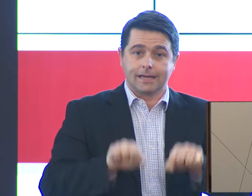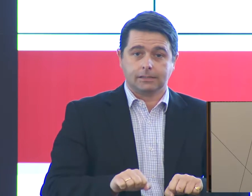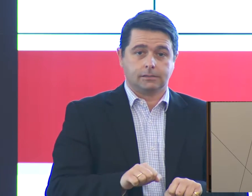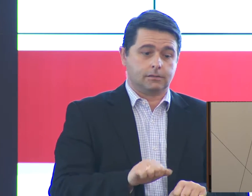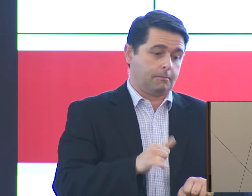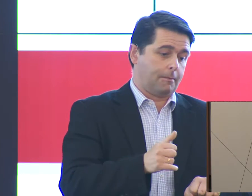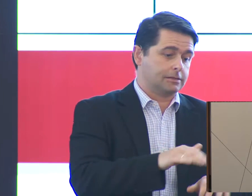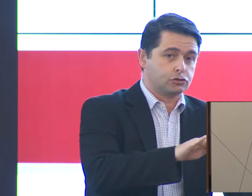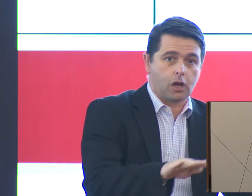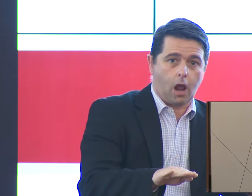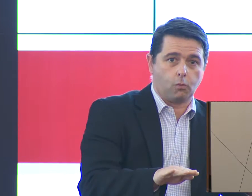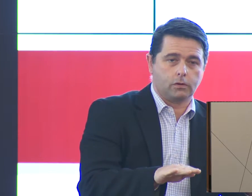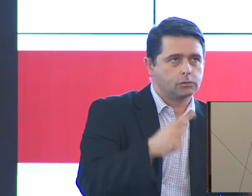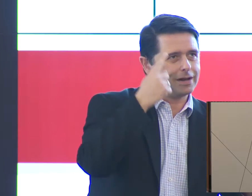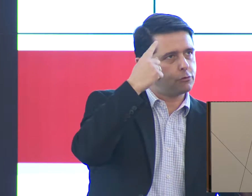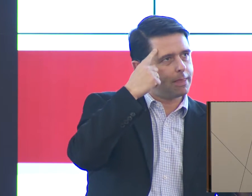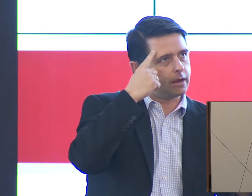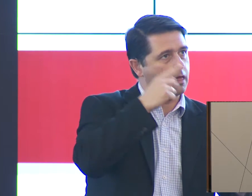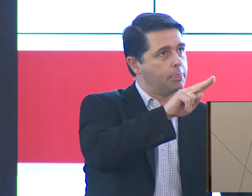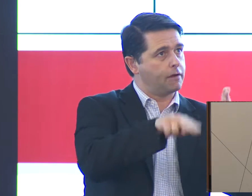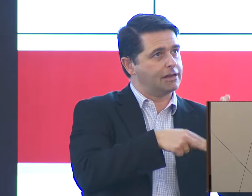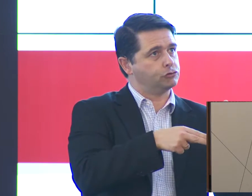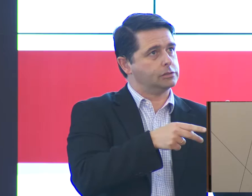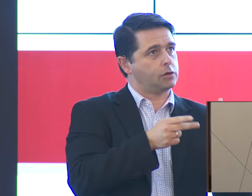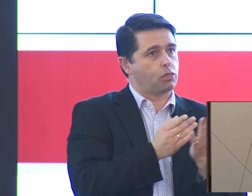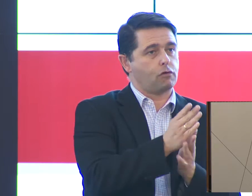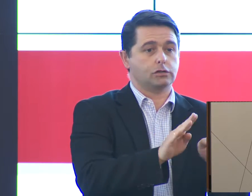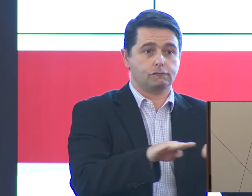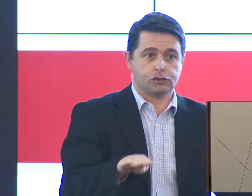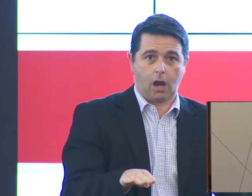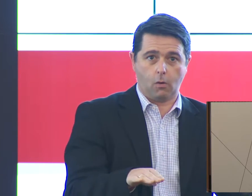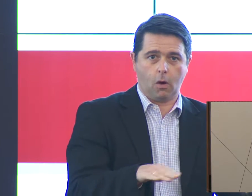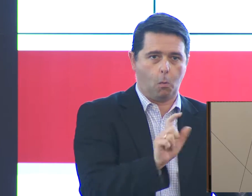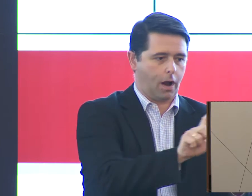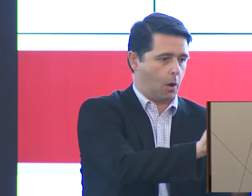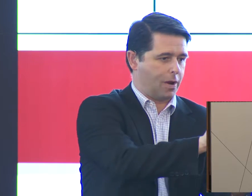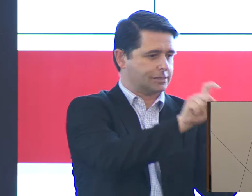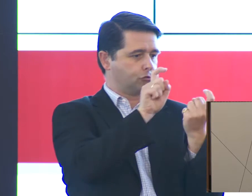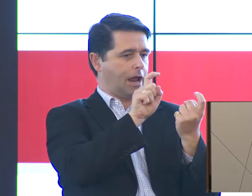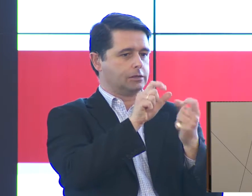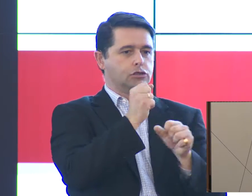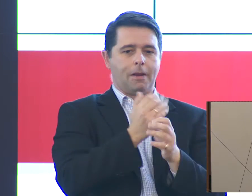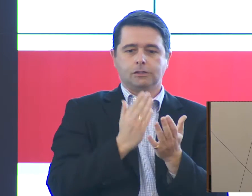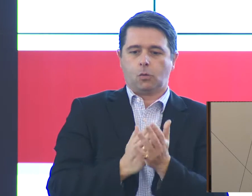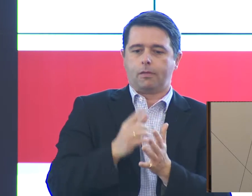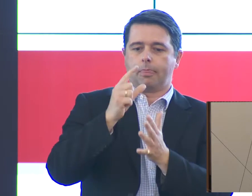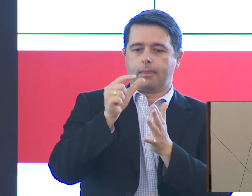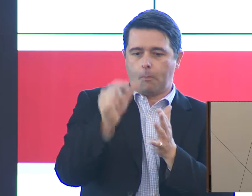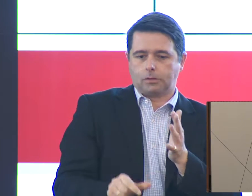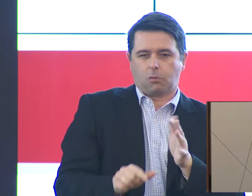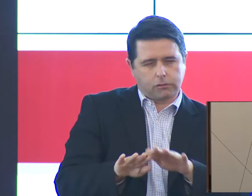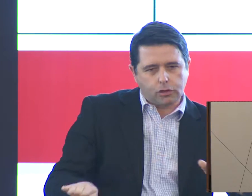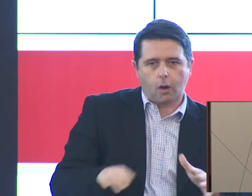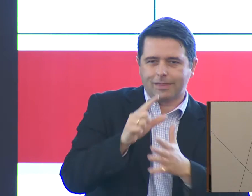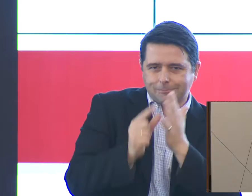to progress from there. Yes, we might have children and we think the rights of the child. What